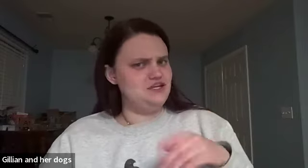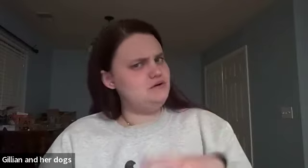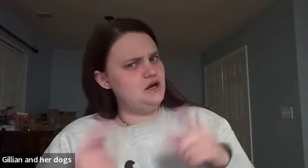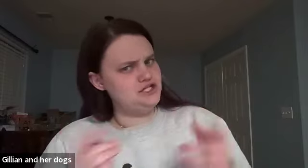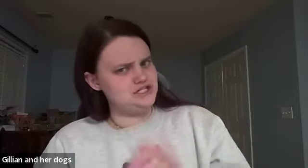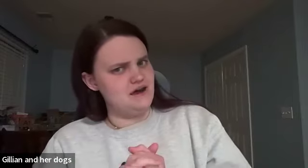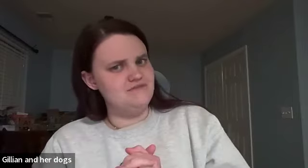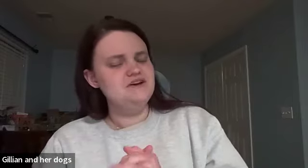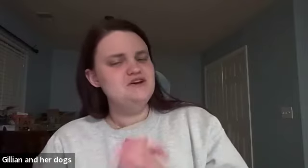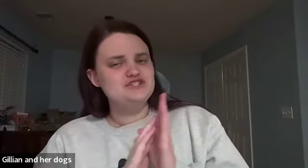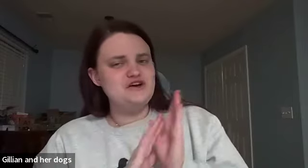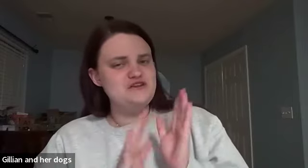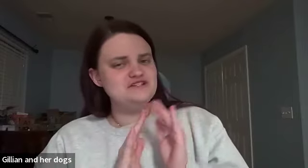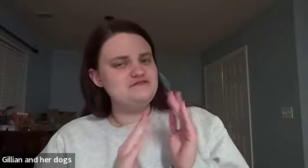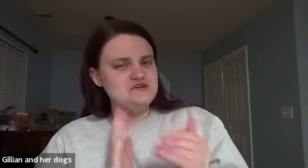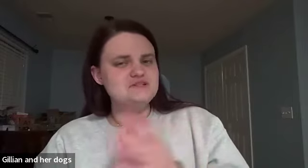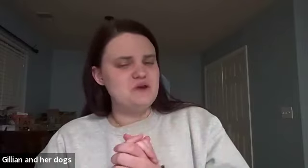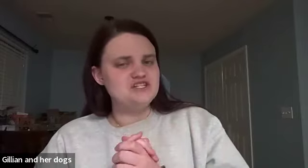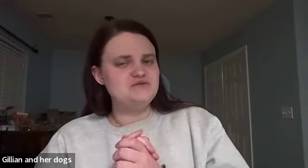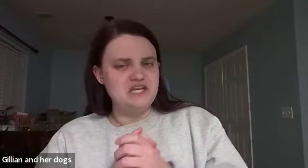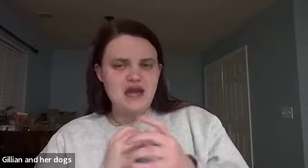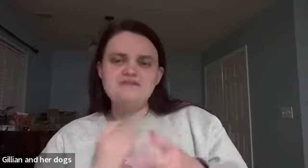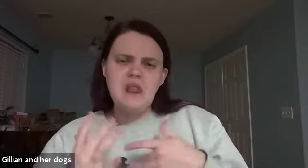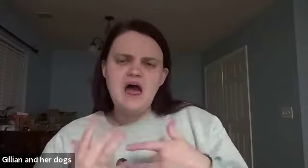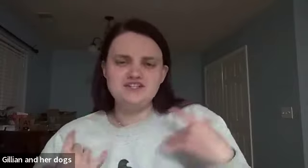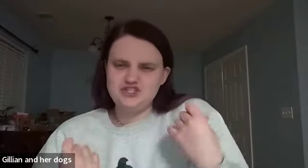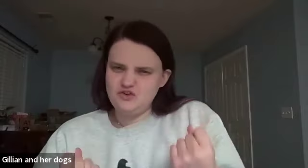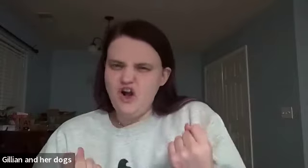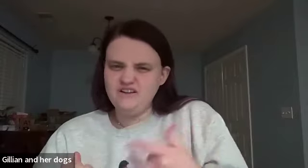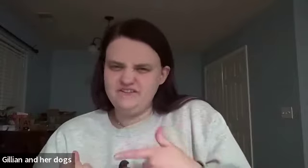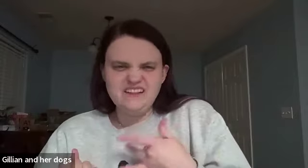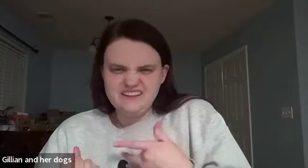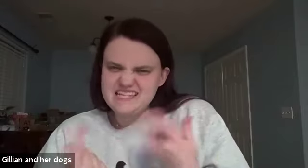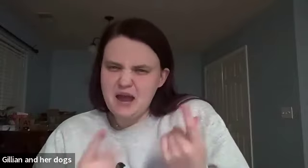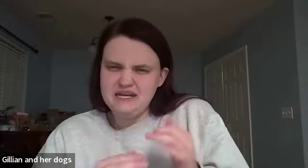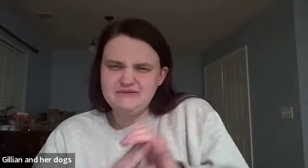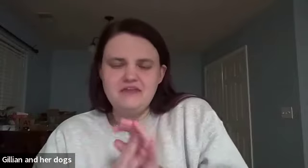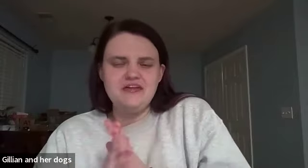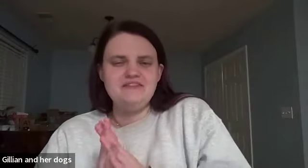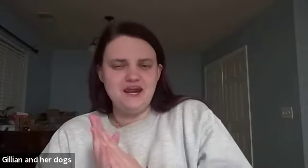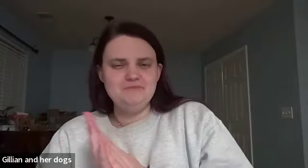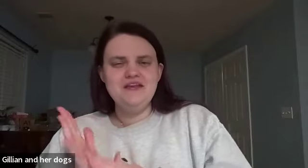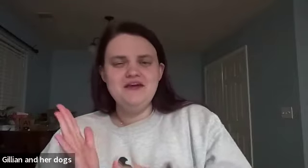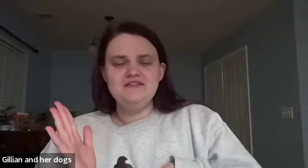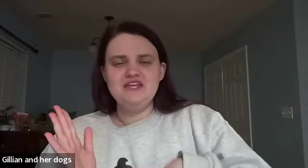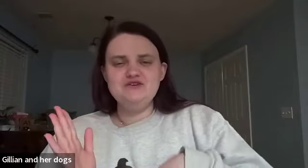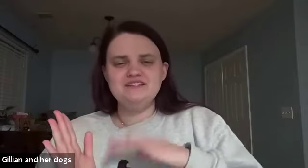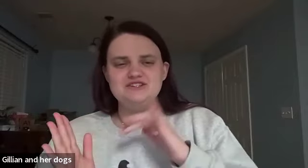and you can hurt yourself. So there's a few, especially when you have a lot of strong feelings happening right then and there, that you can do